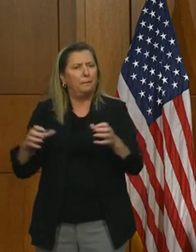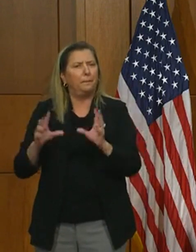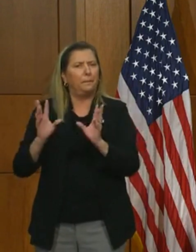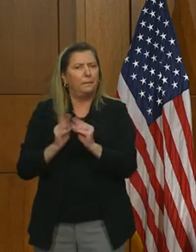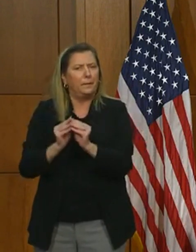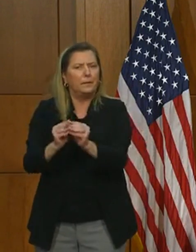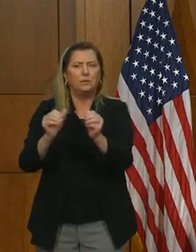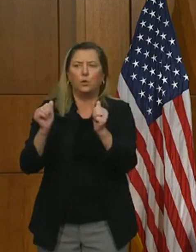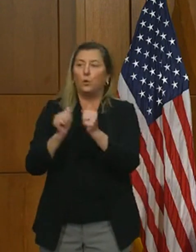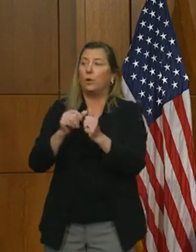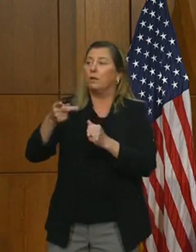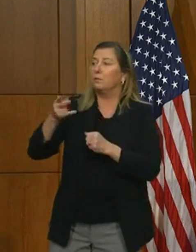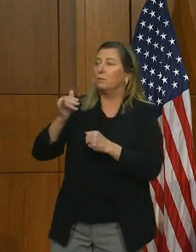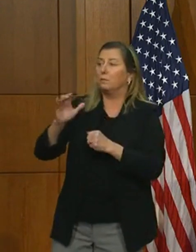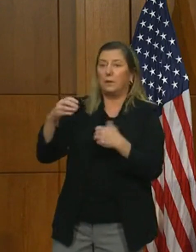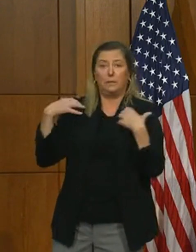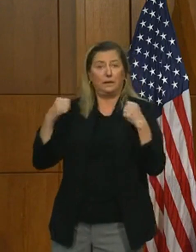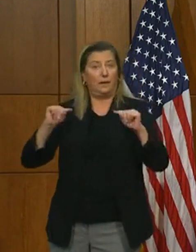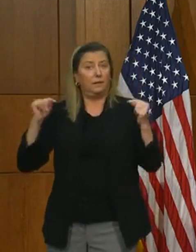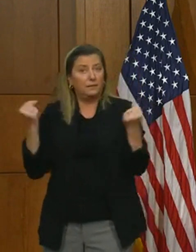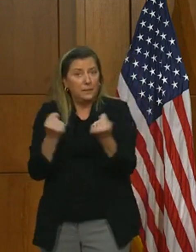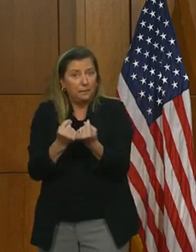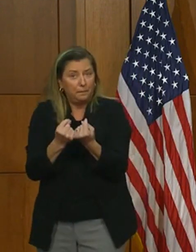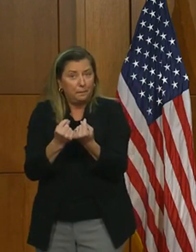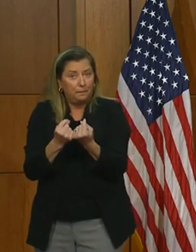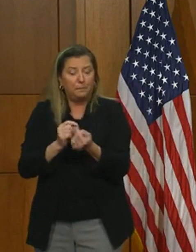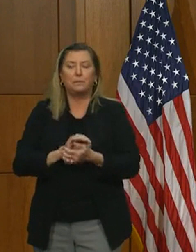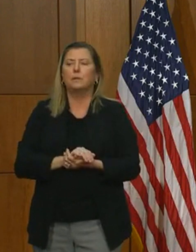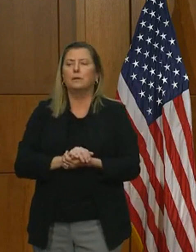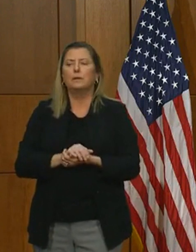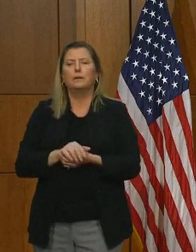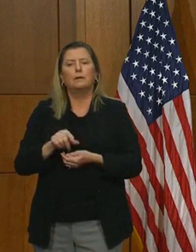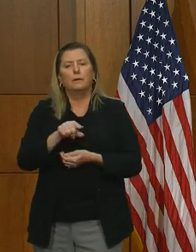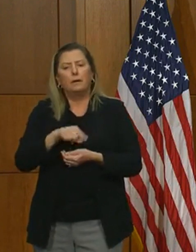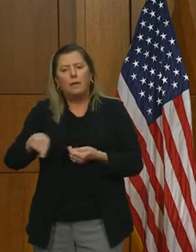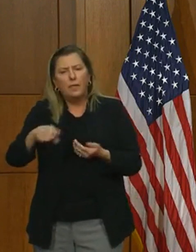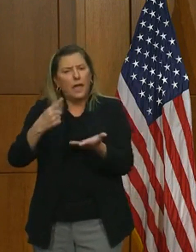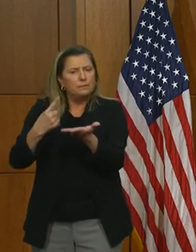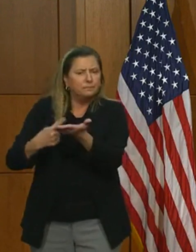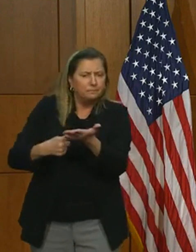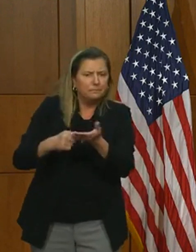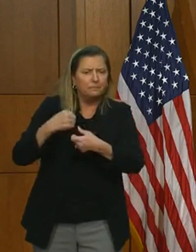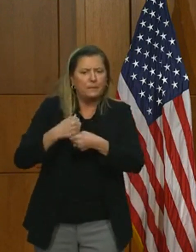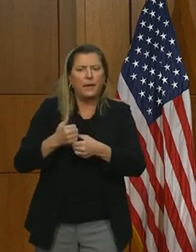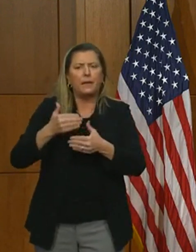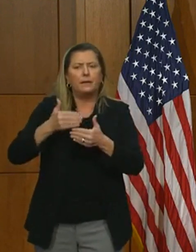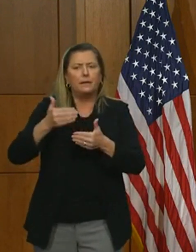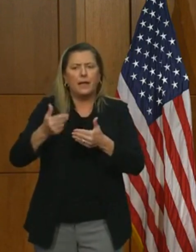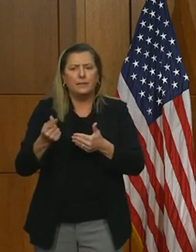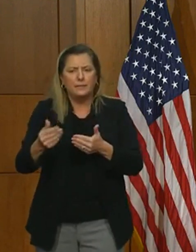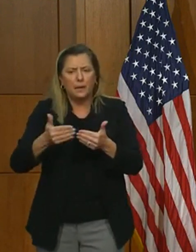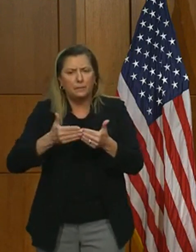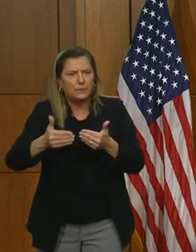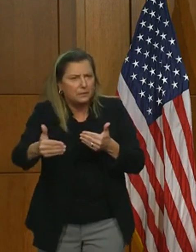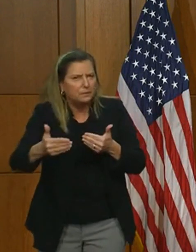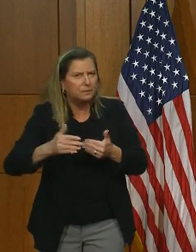together with our public health team. They'll be laying out specific next steps over the coming